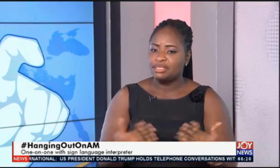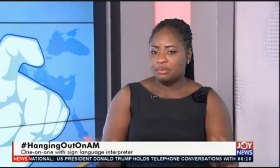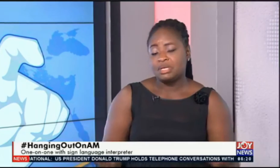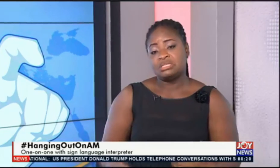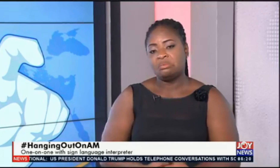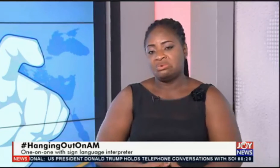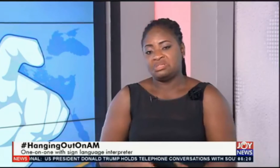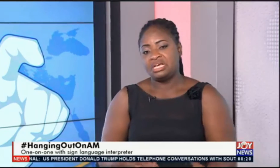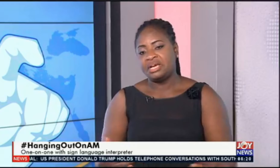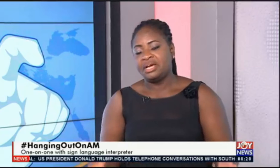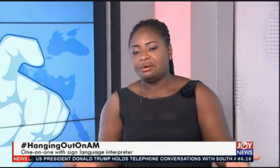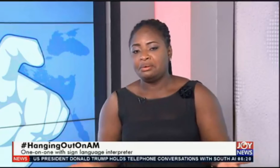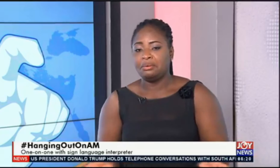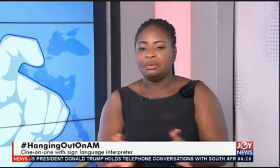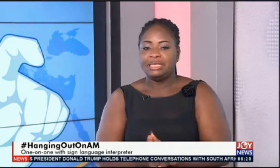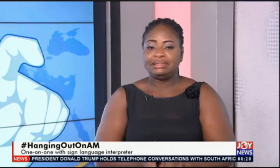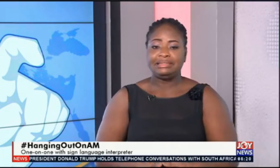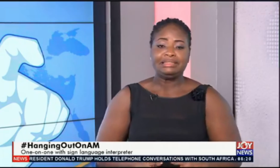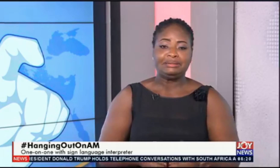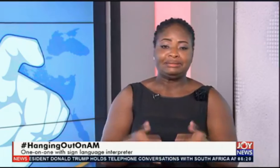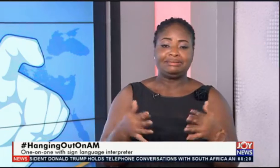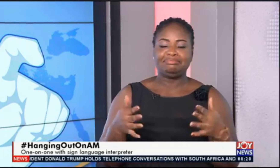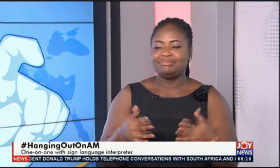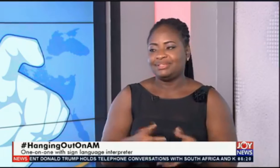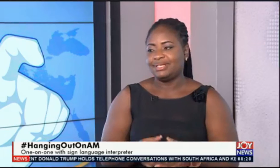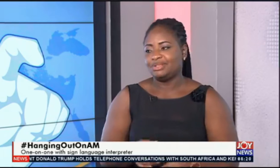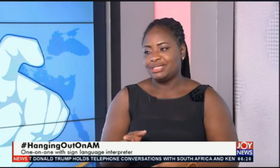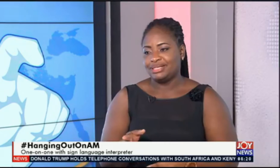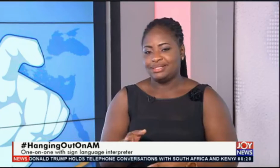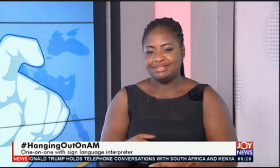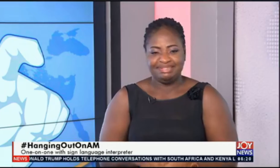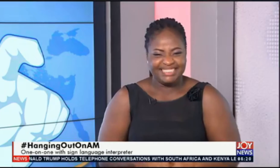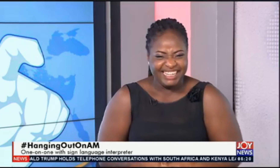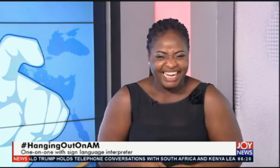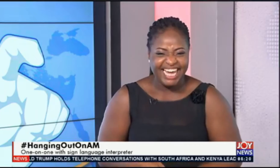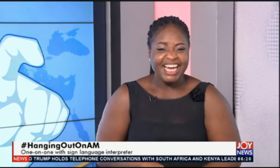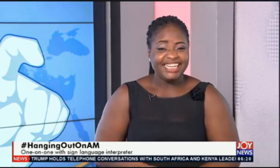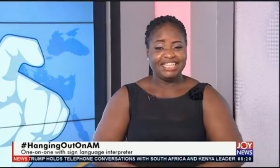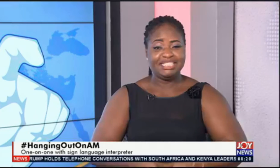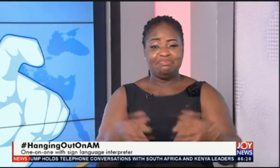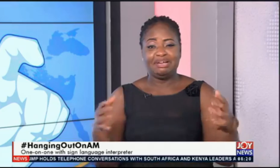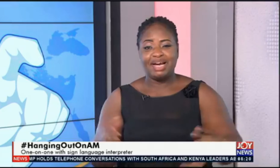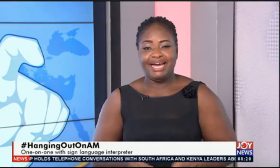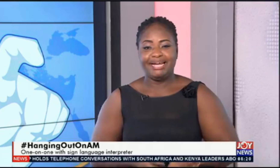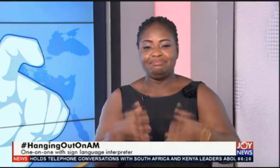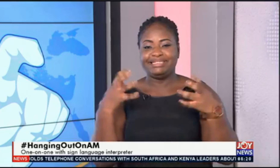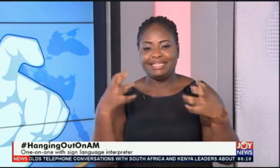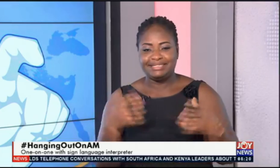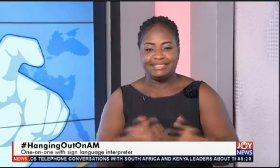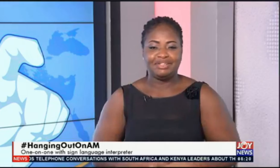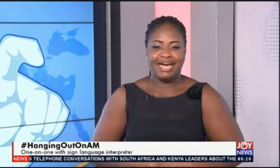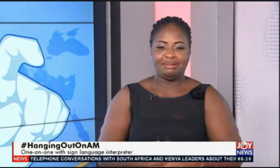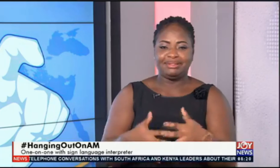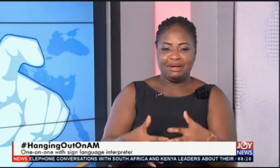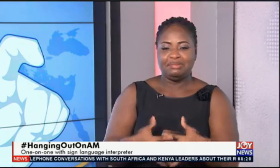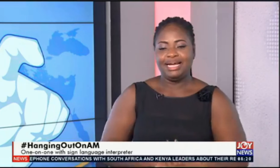keep it up. Some will say, oh, should I say it? Say it. She's big, look at her checks,